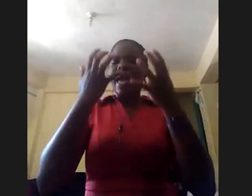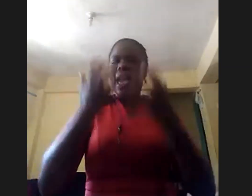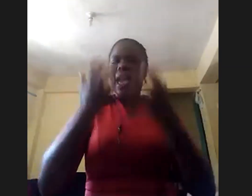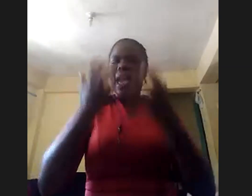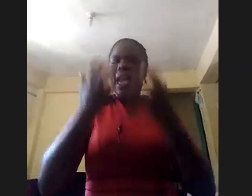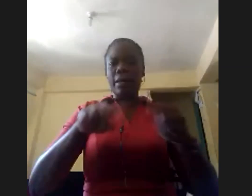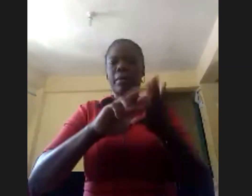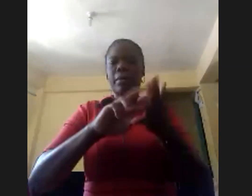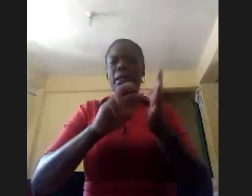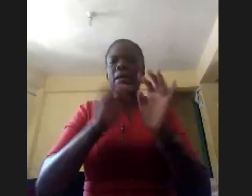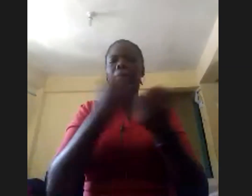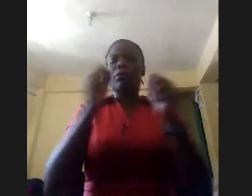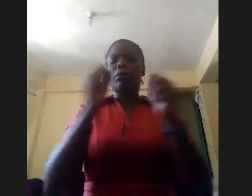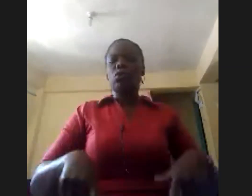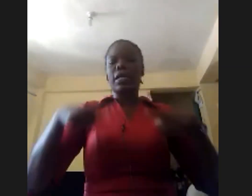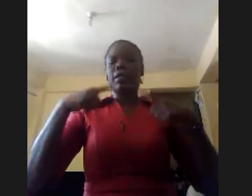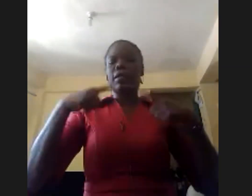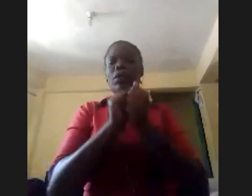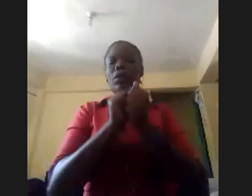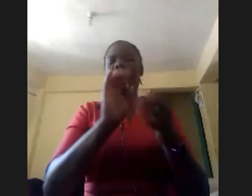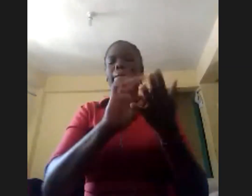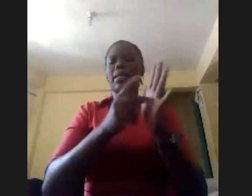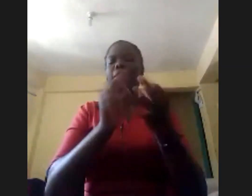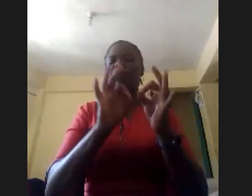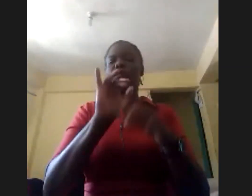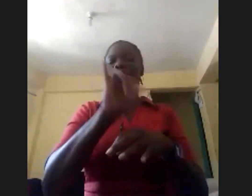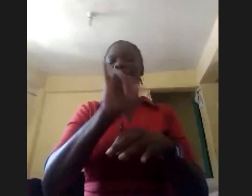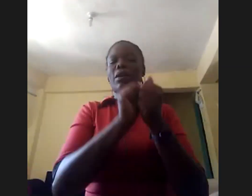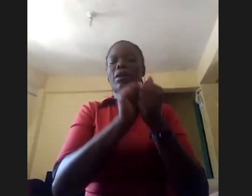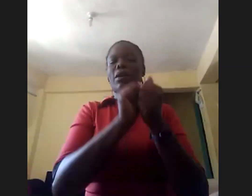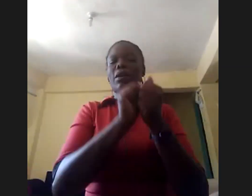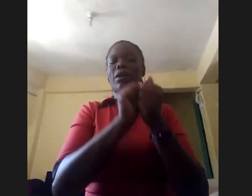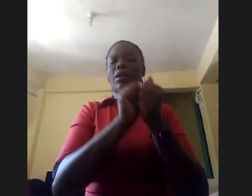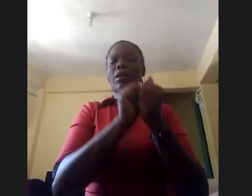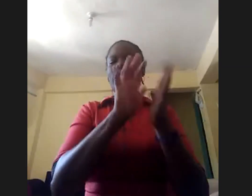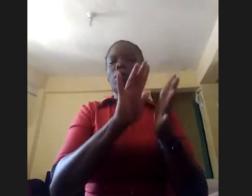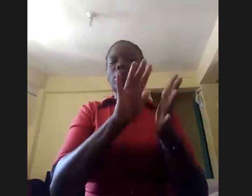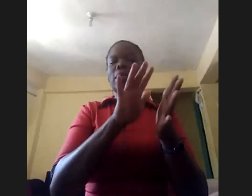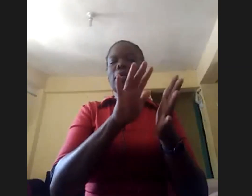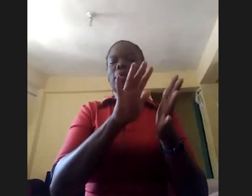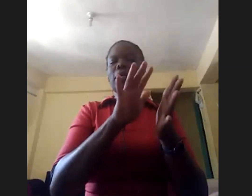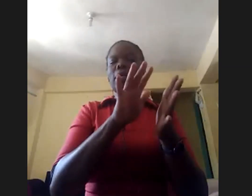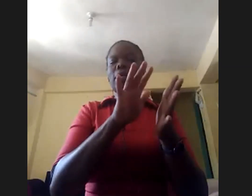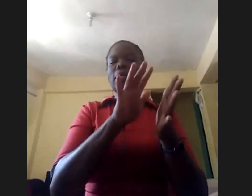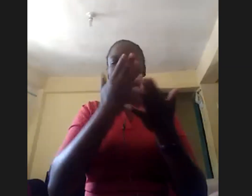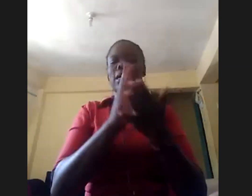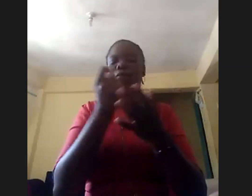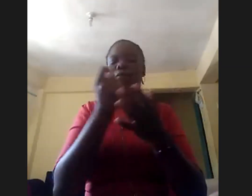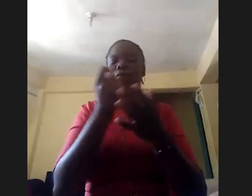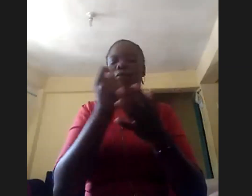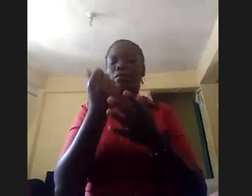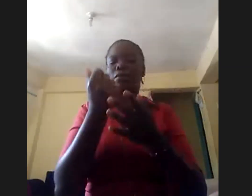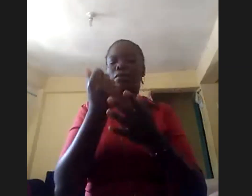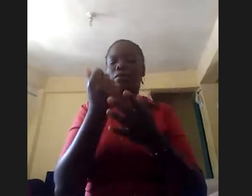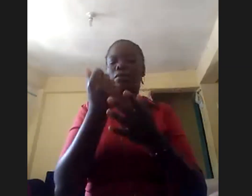without it. Like if you stay without taking it, maybe so for some few days, you get bad effect on your health